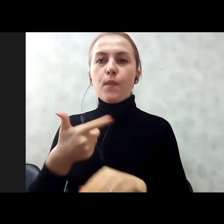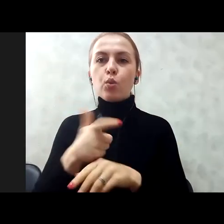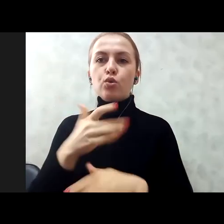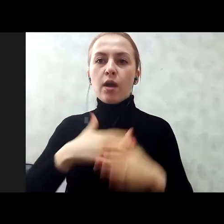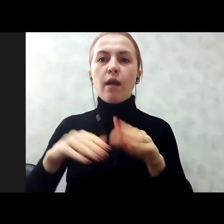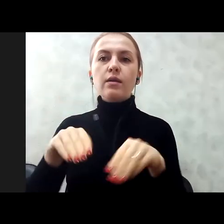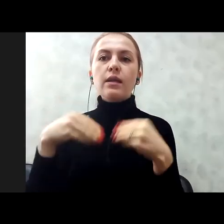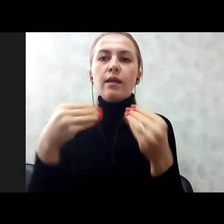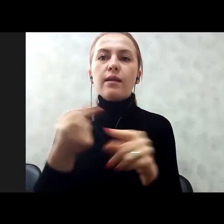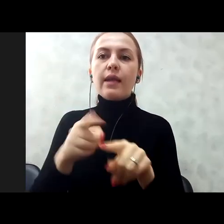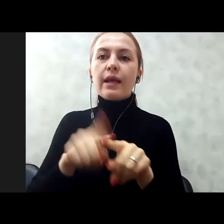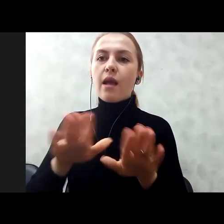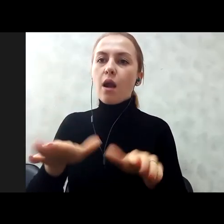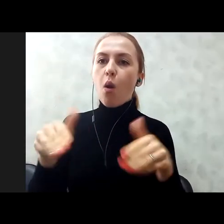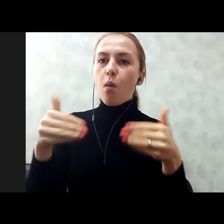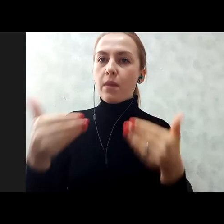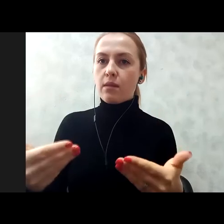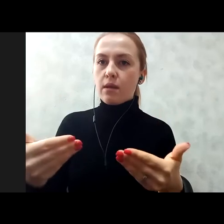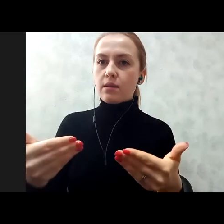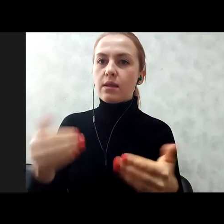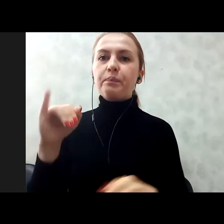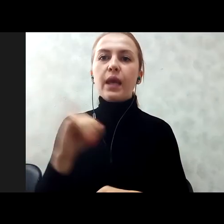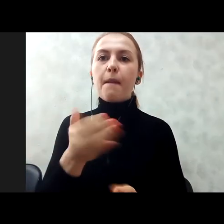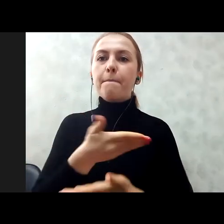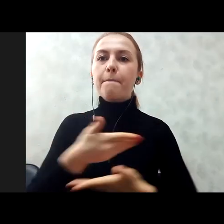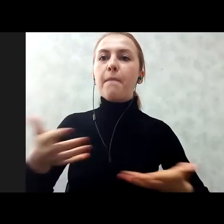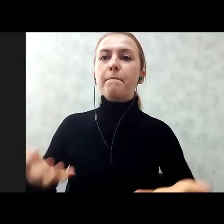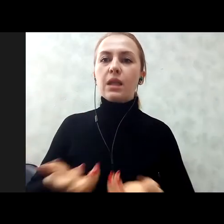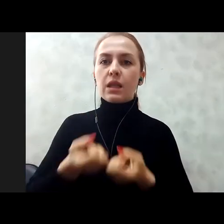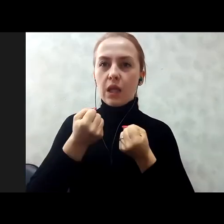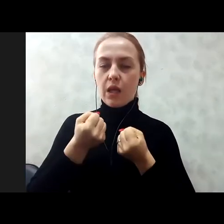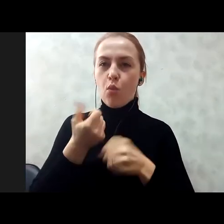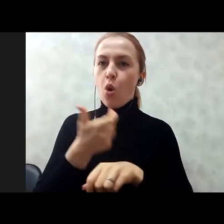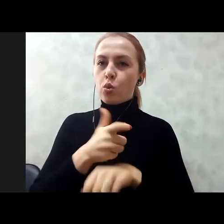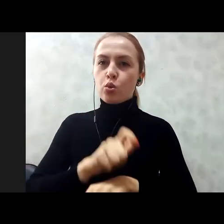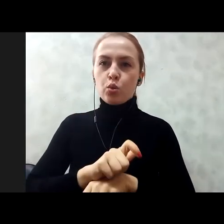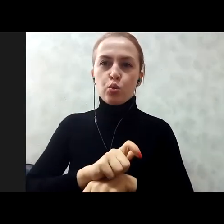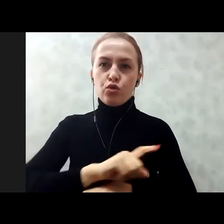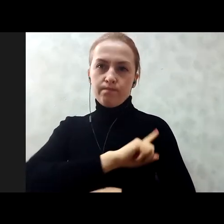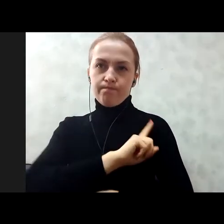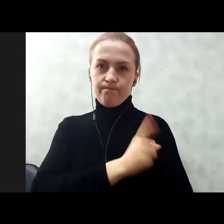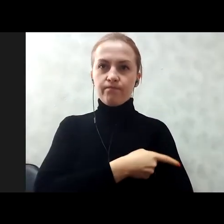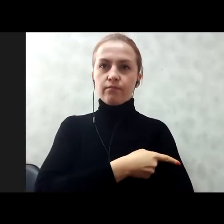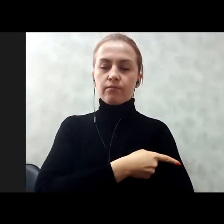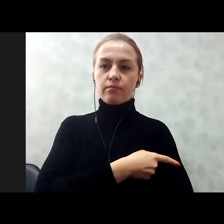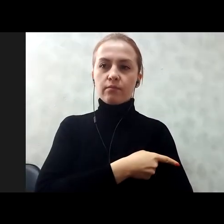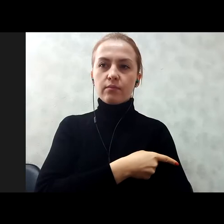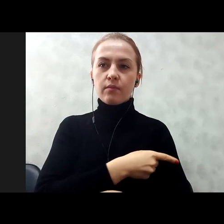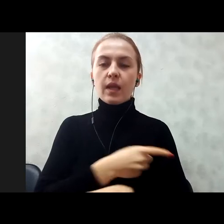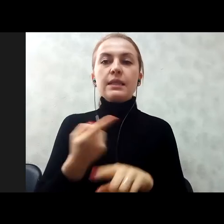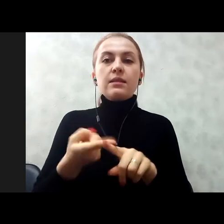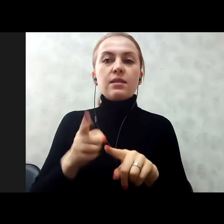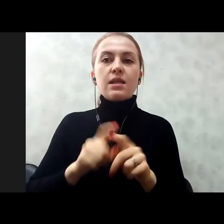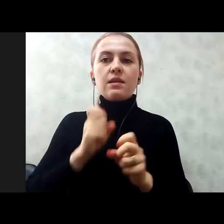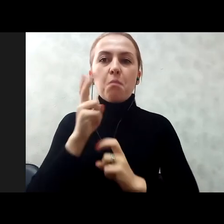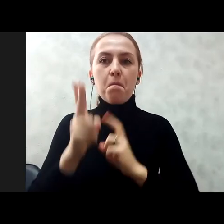institutions and advocate strongly for even better elections in the future in our joint